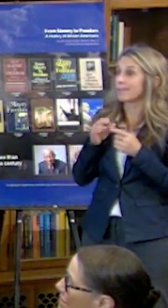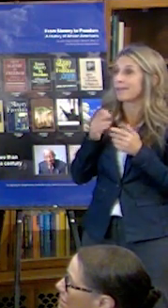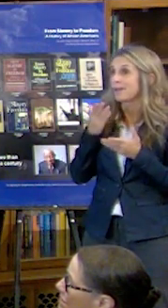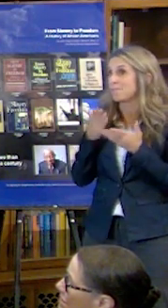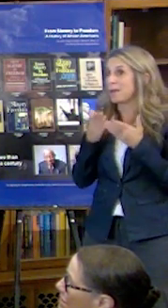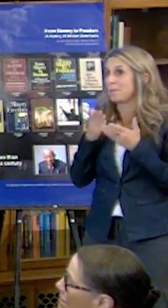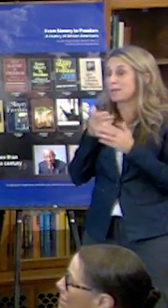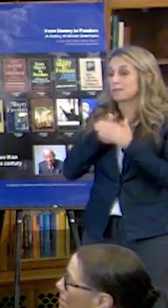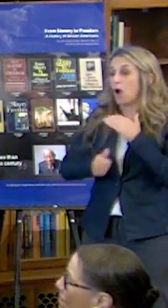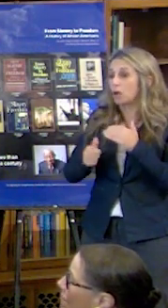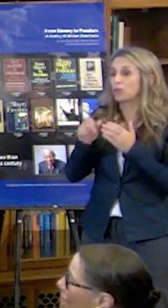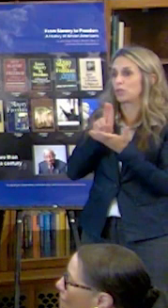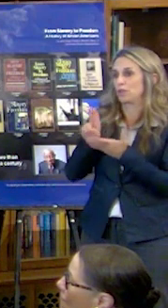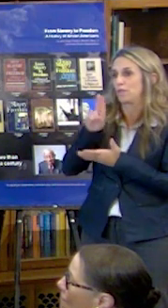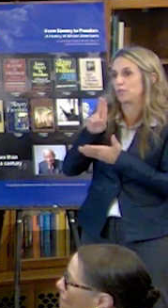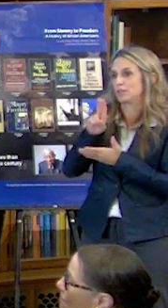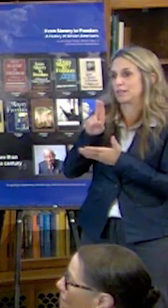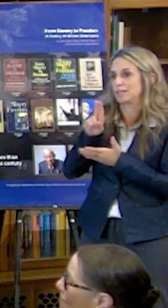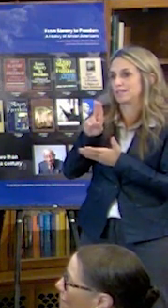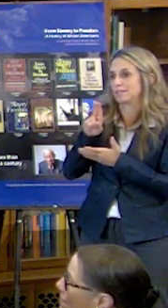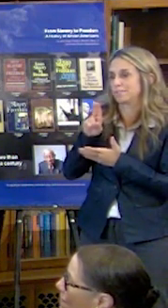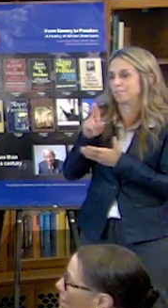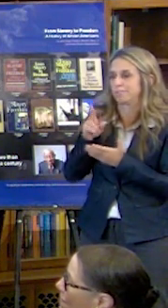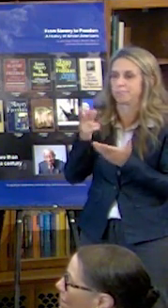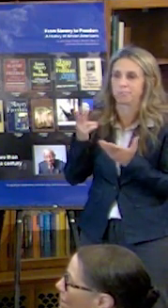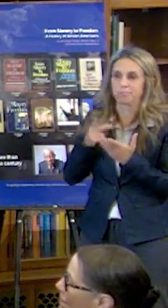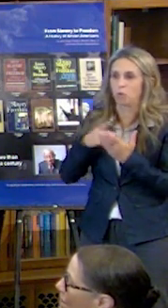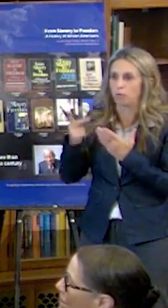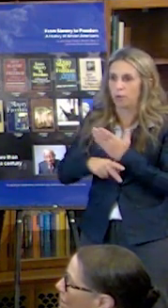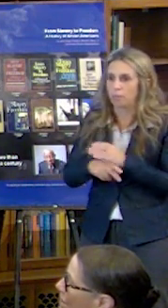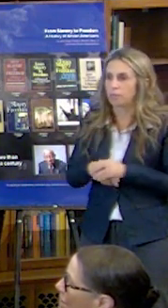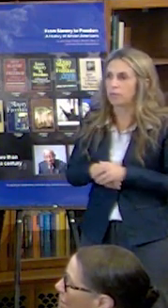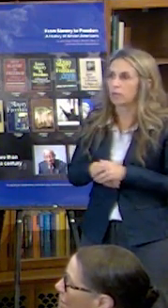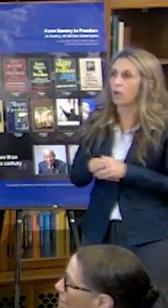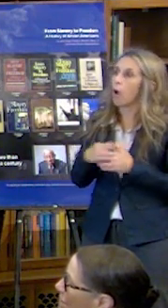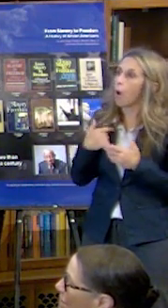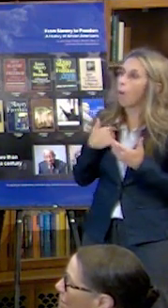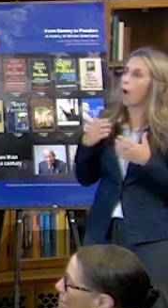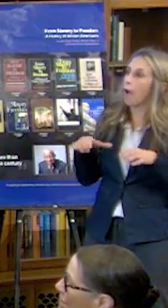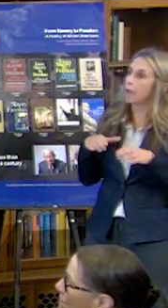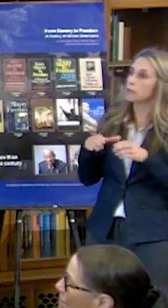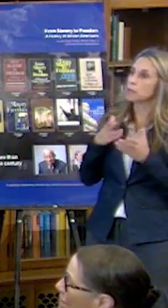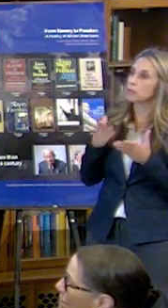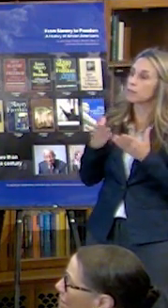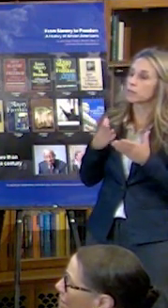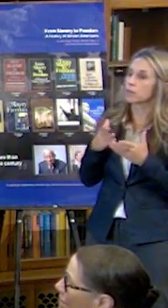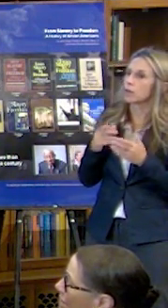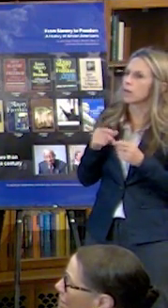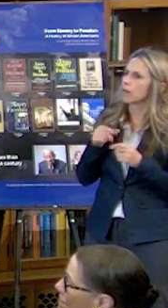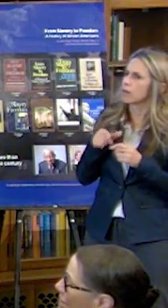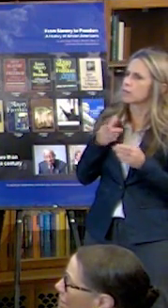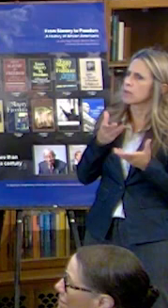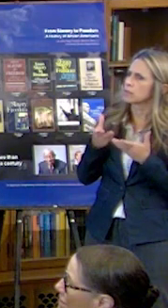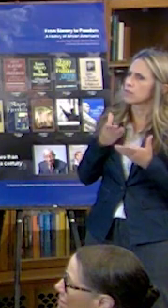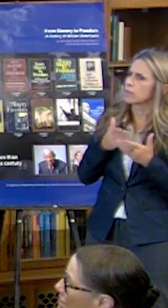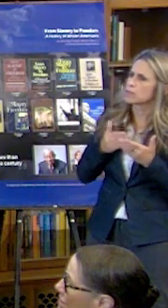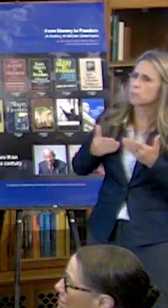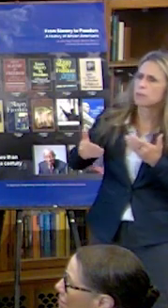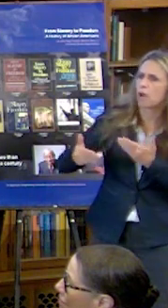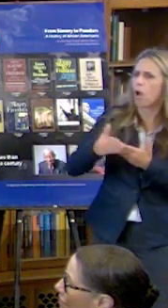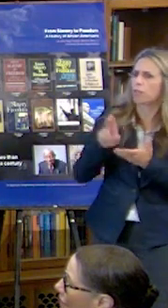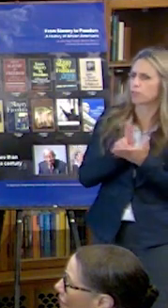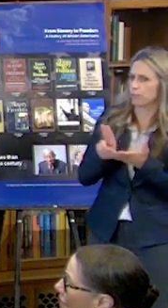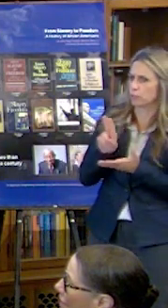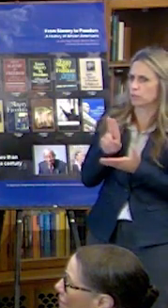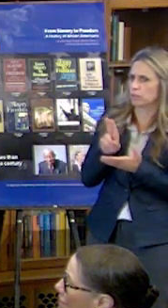of the University right so they they'll tell you I do service and like and when you ask them is it service that's ever beyond what the